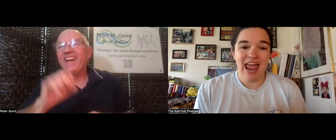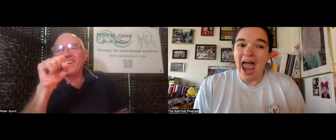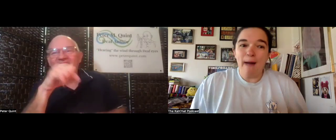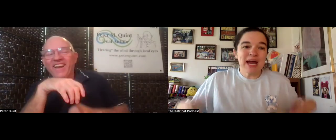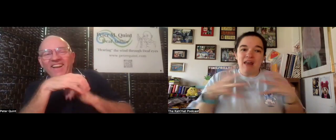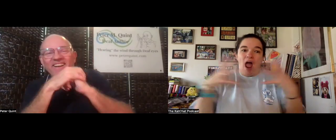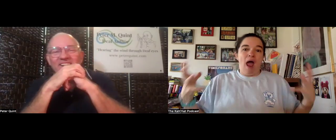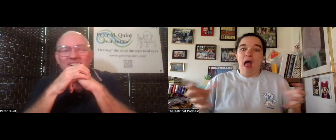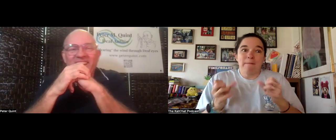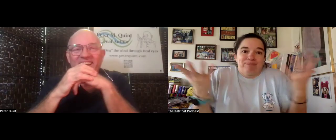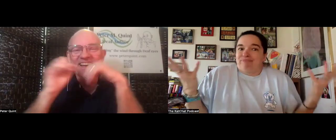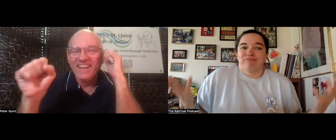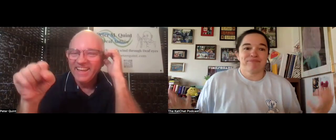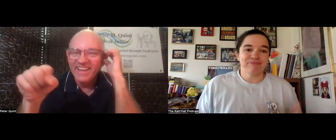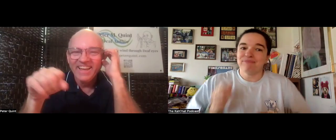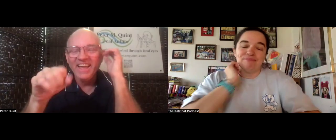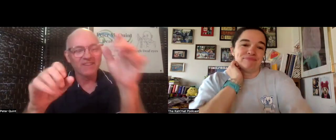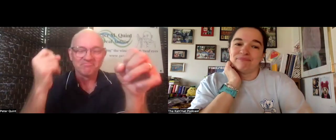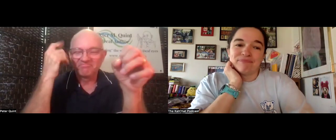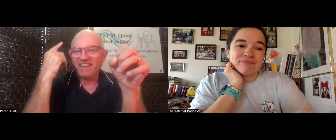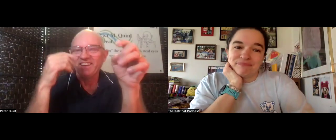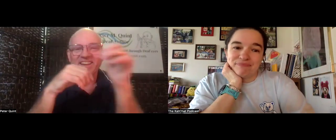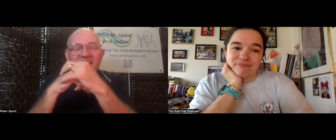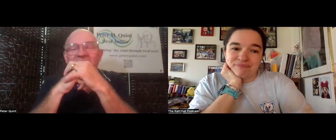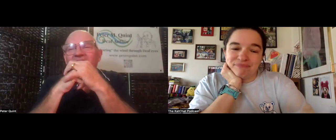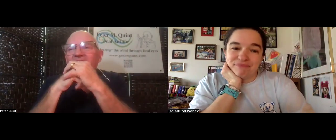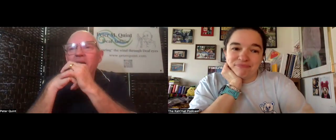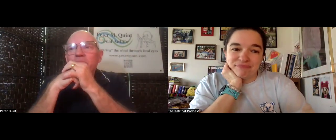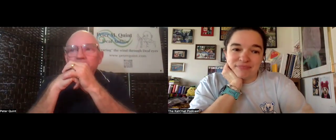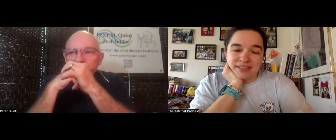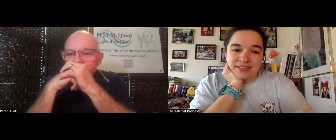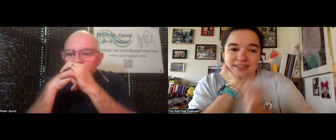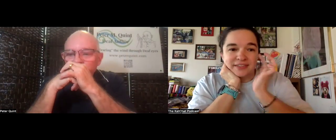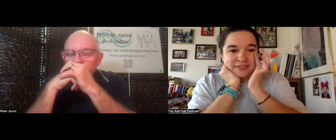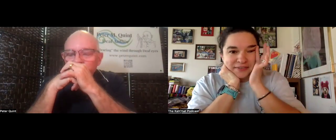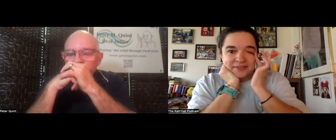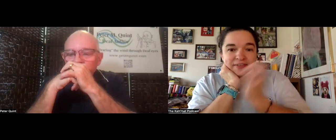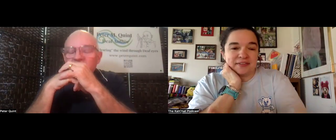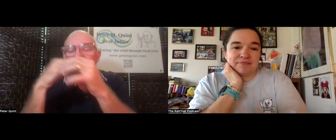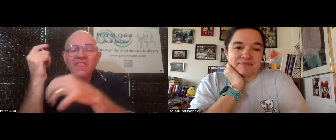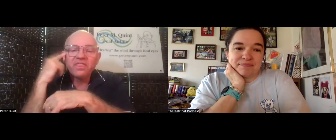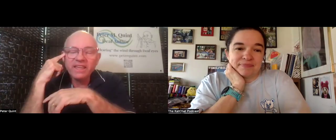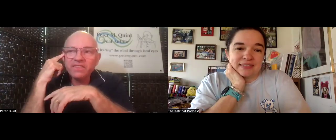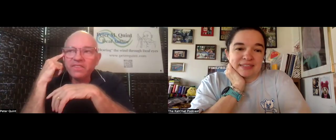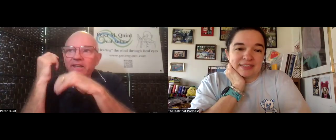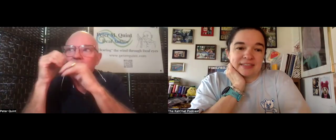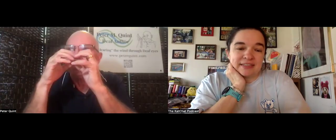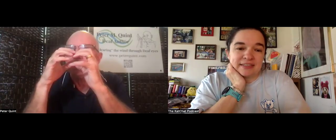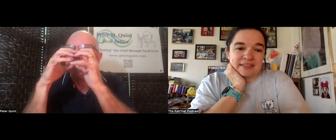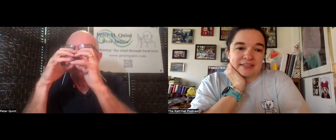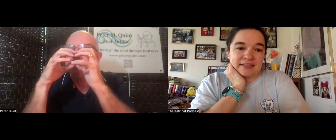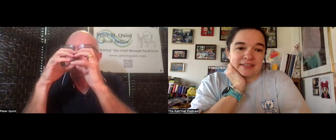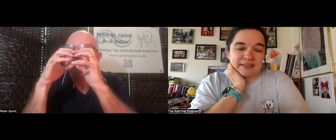It's just, I Yeah, mean, um, I get it. Uh, I think